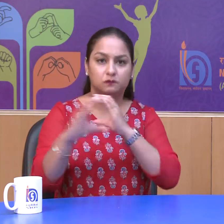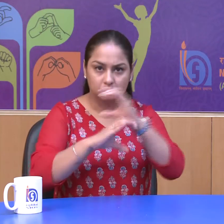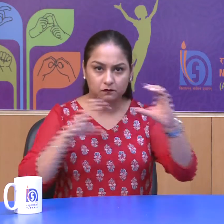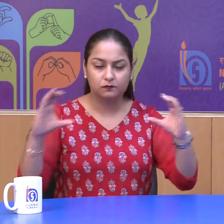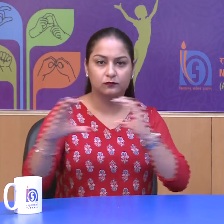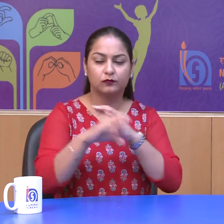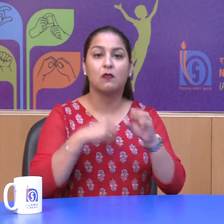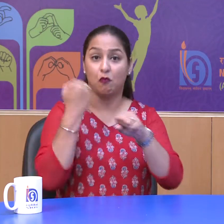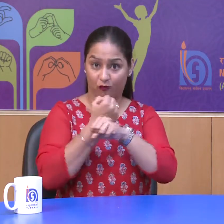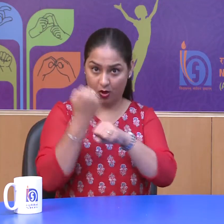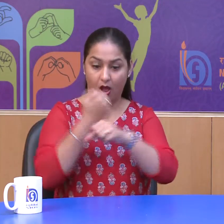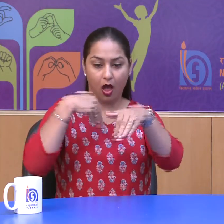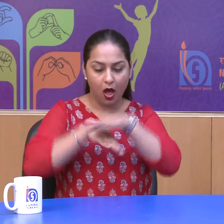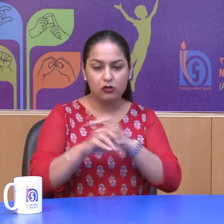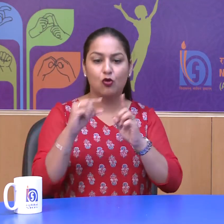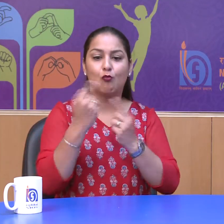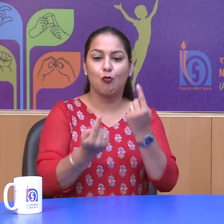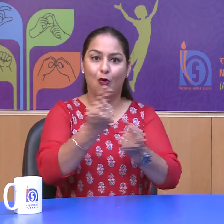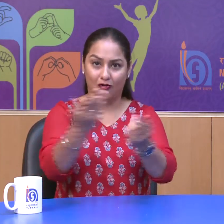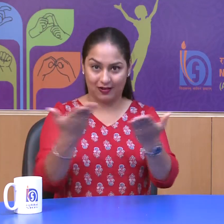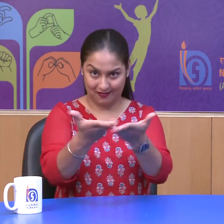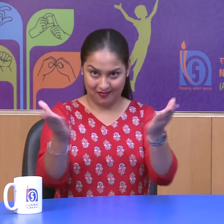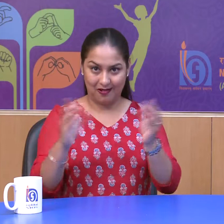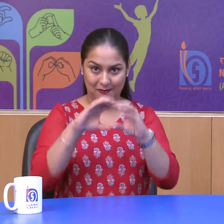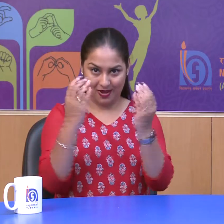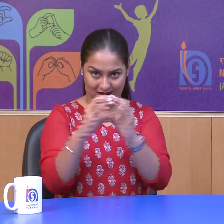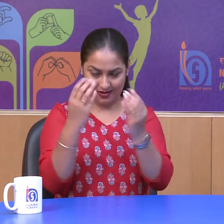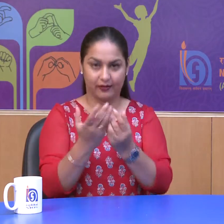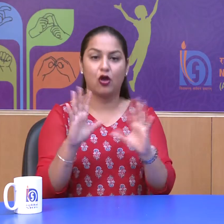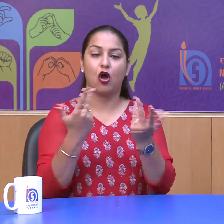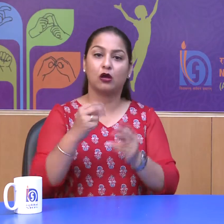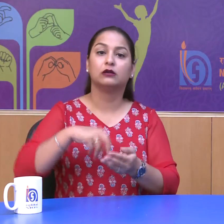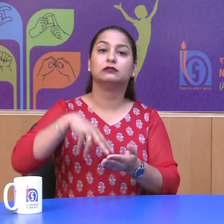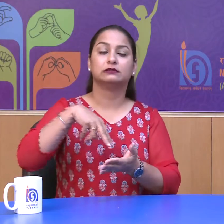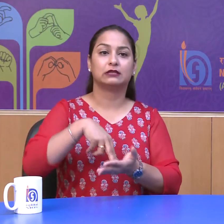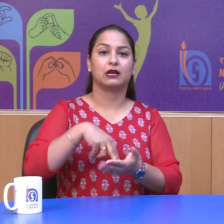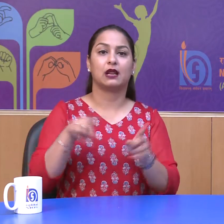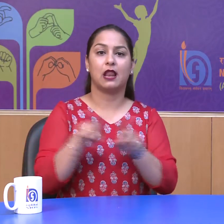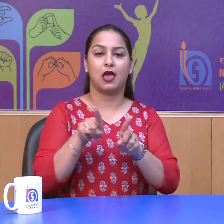working for political parties, and standing as candidates.